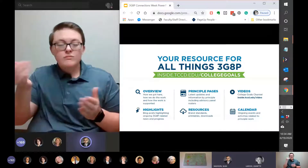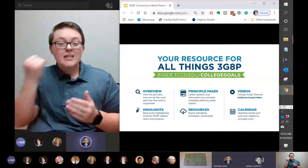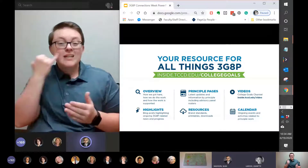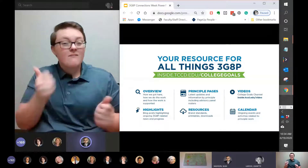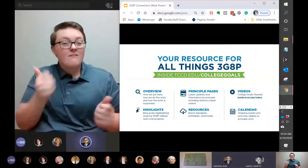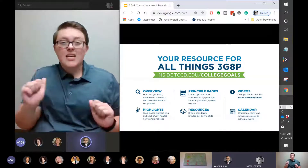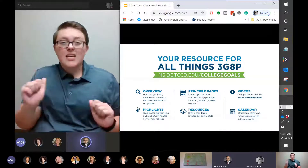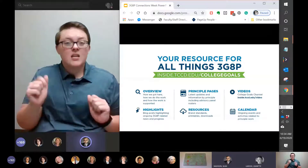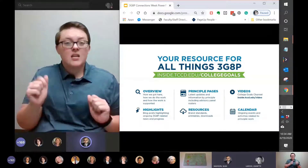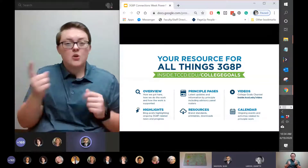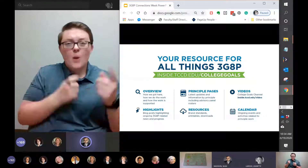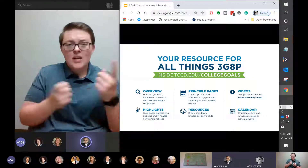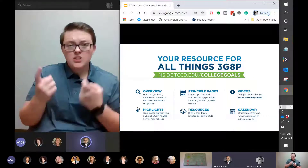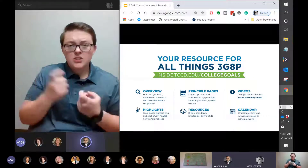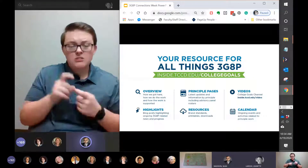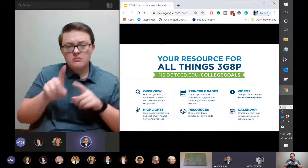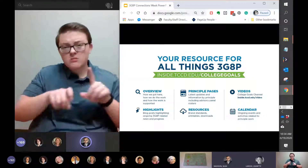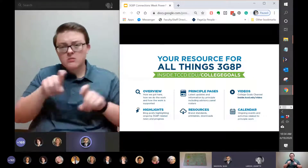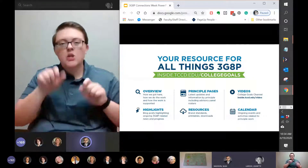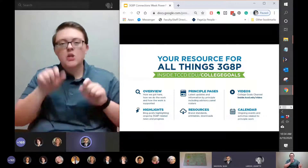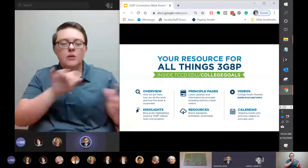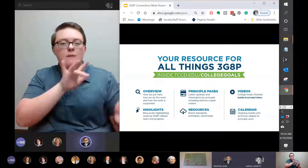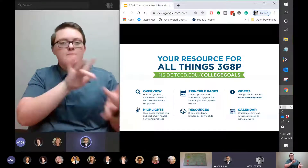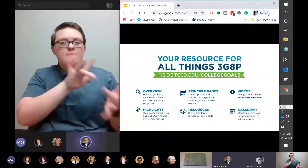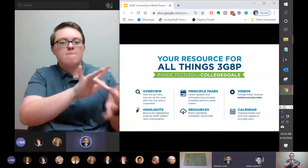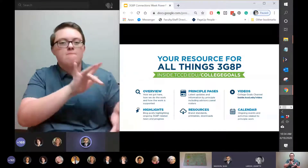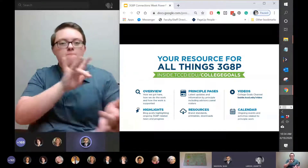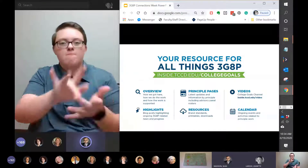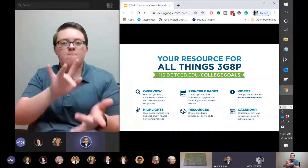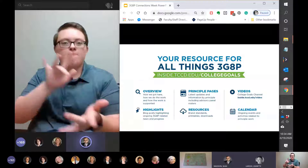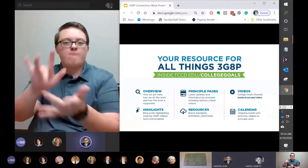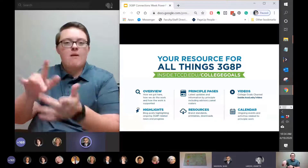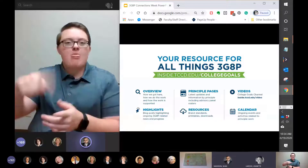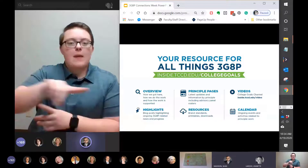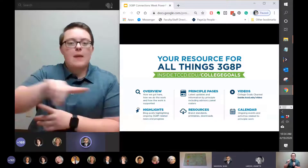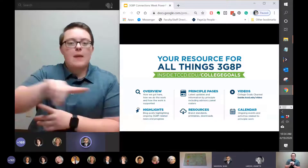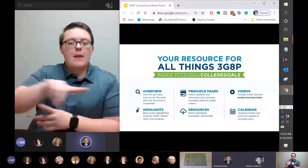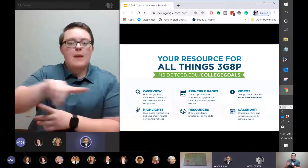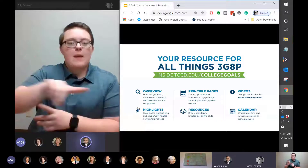to reach out to the champions with those questions,